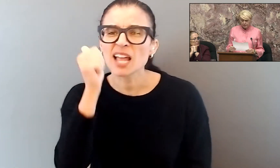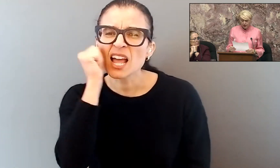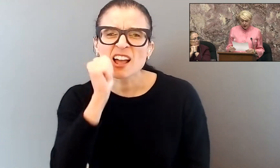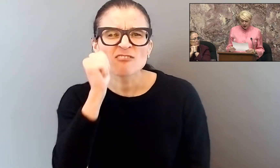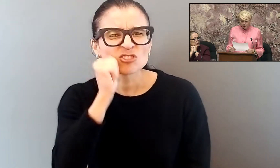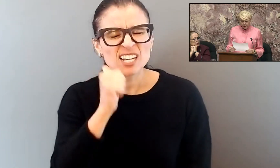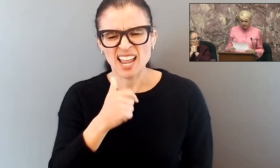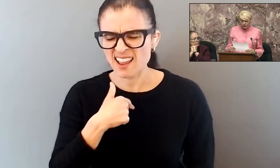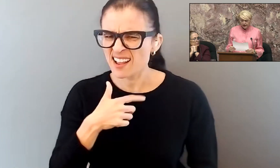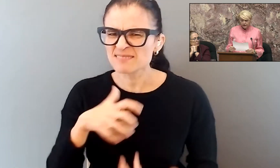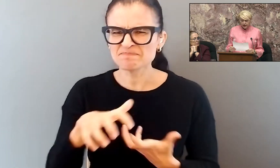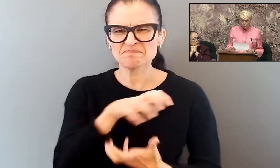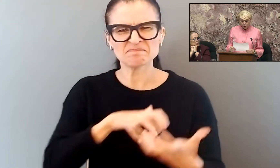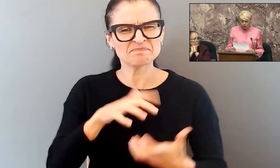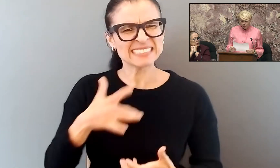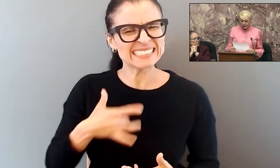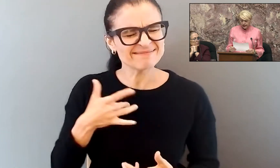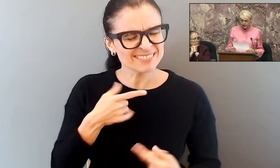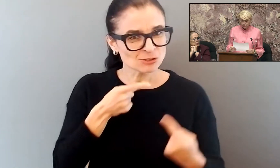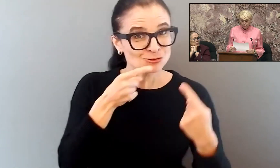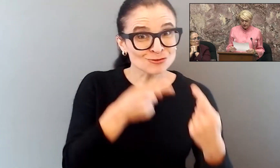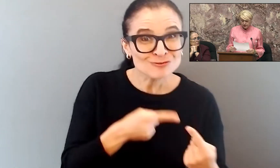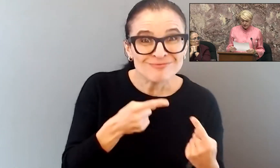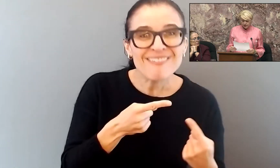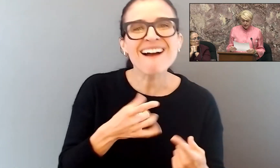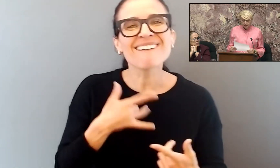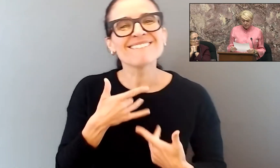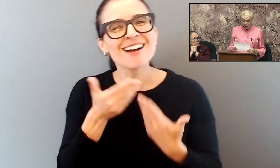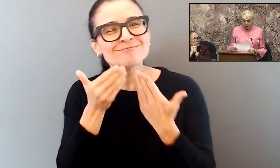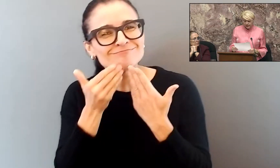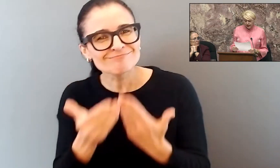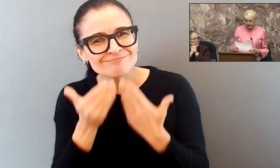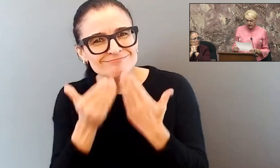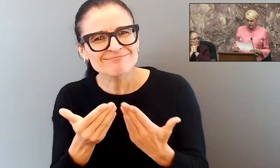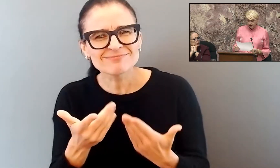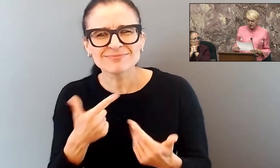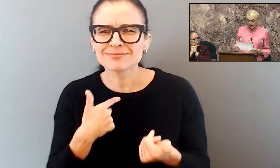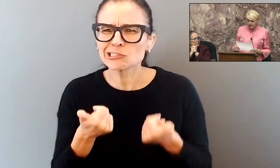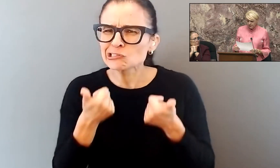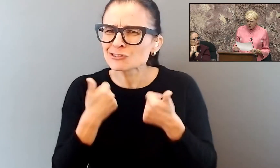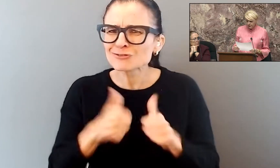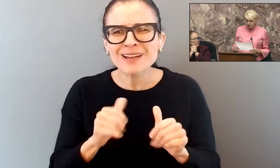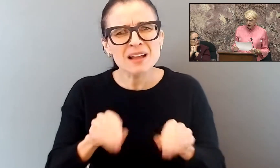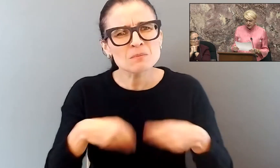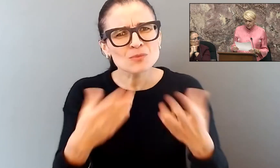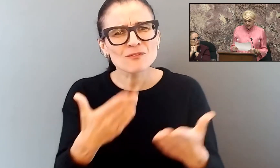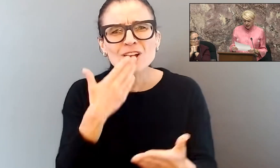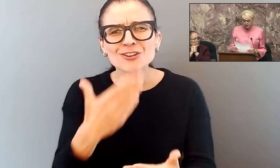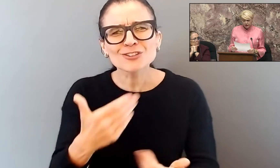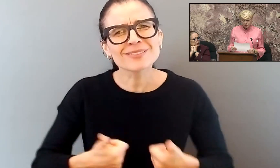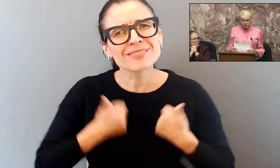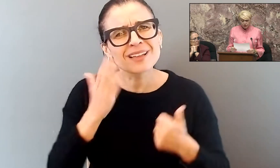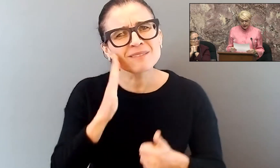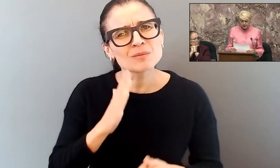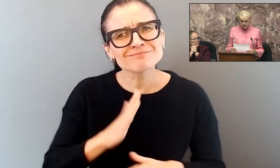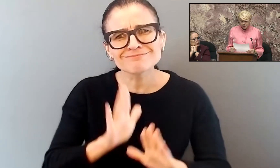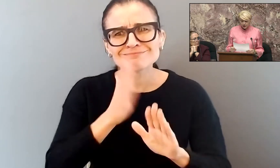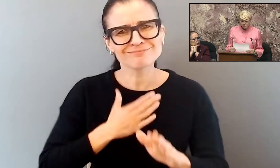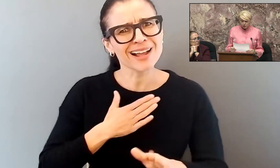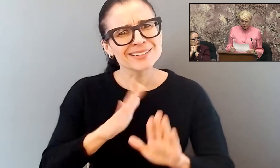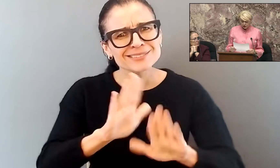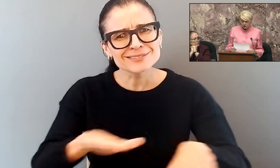around them, a life where they feel whole and included. But behind that effort is a mother who sometimes feels